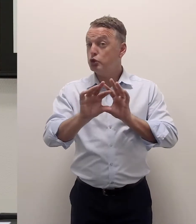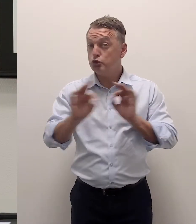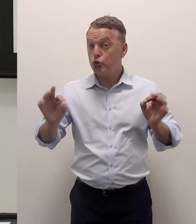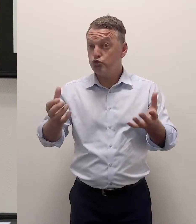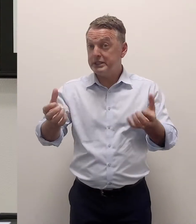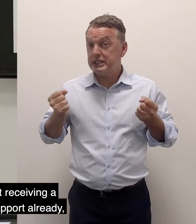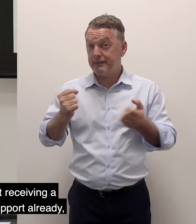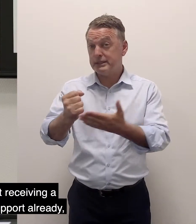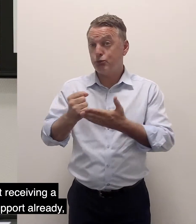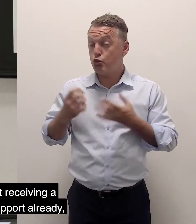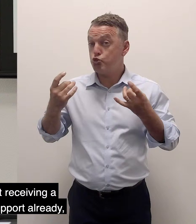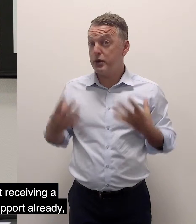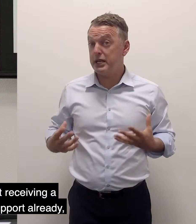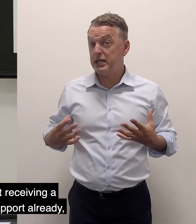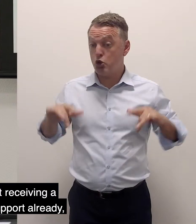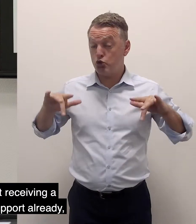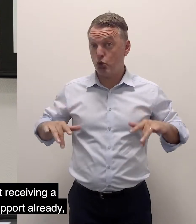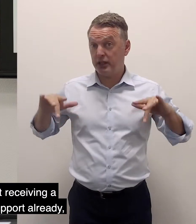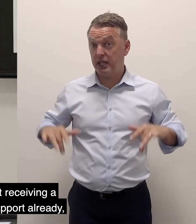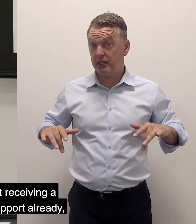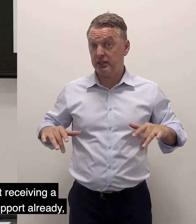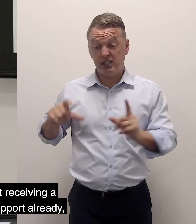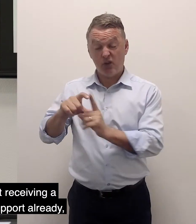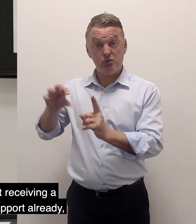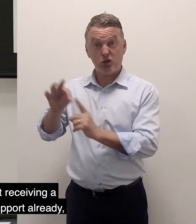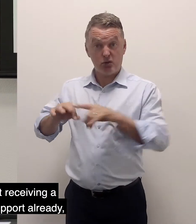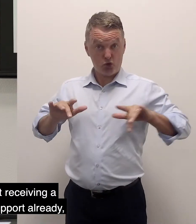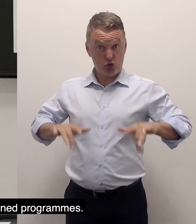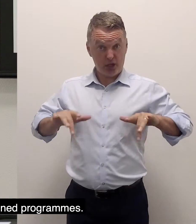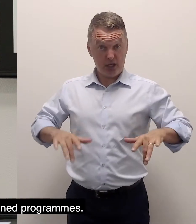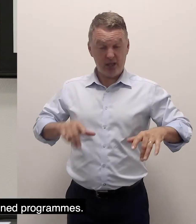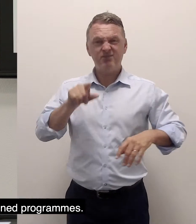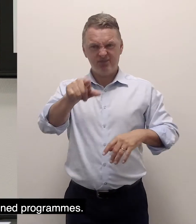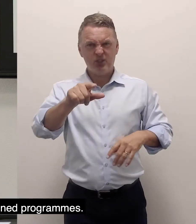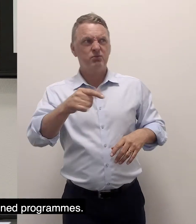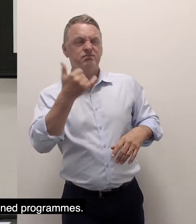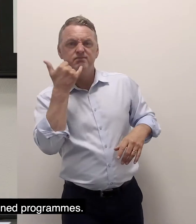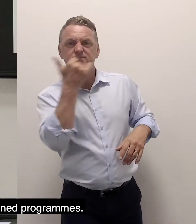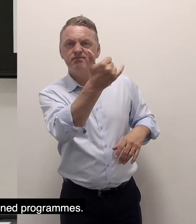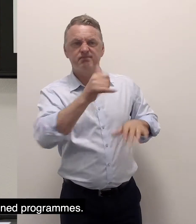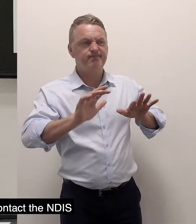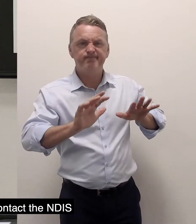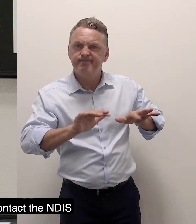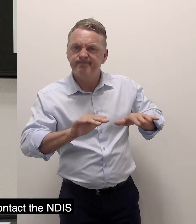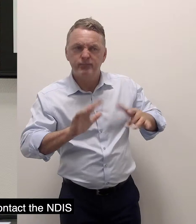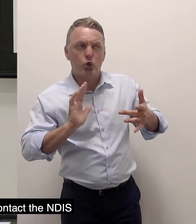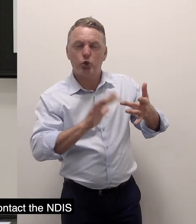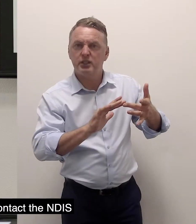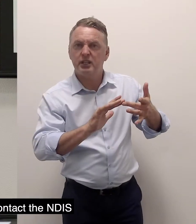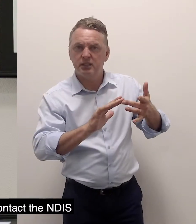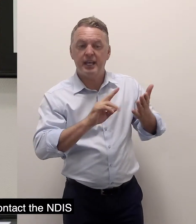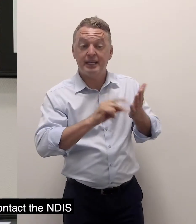programs. But if you're not receiving a program, a support already, that is one of the defined programs, you just need